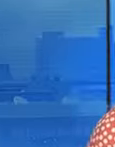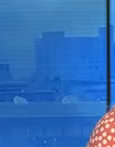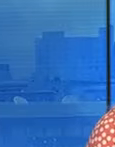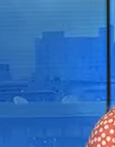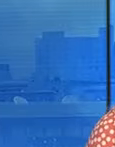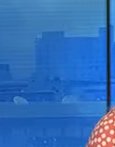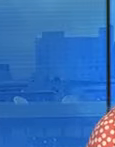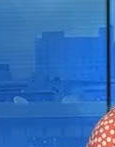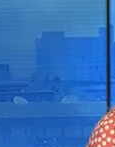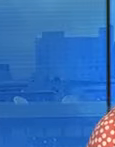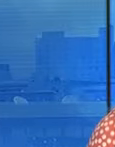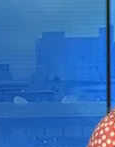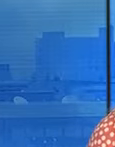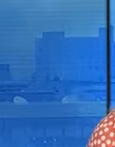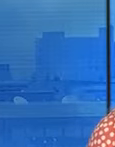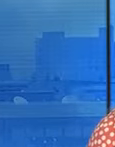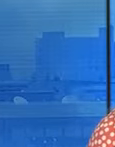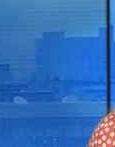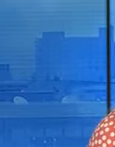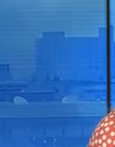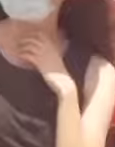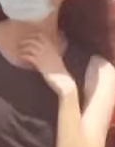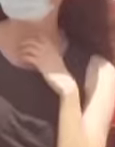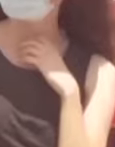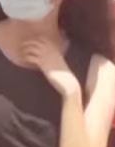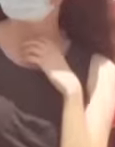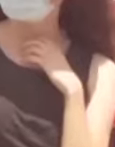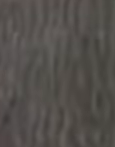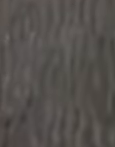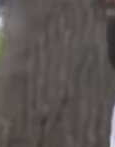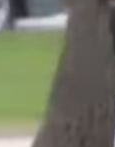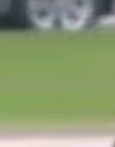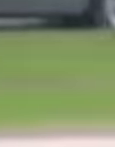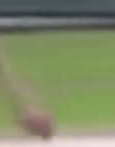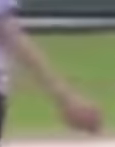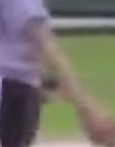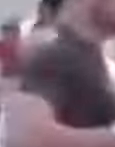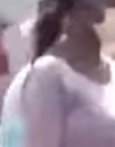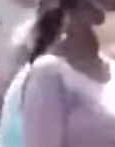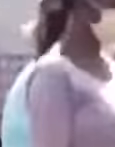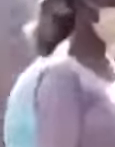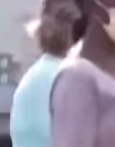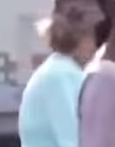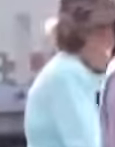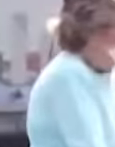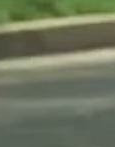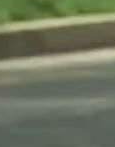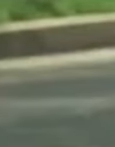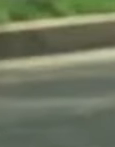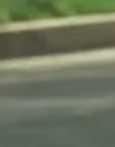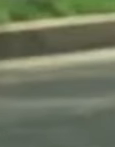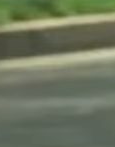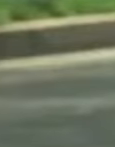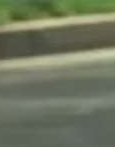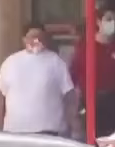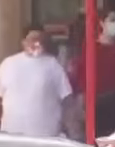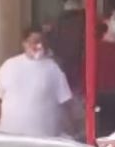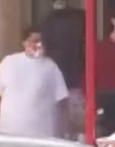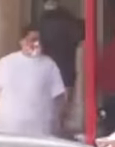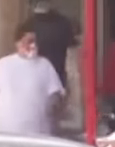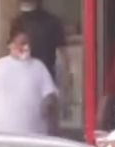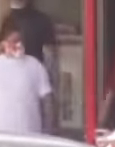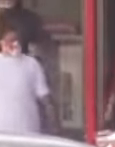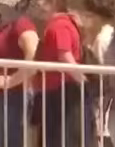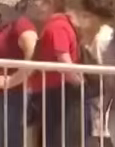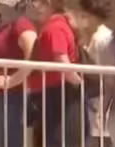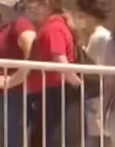Illinois has been mandating masks for months now, and that has Governor JB Pritzker criticizing the lack of one nationwide, even though millions